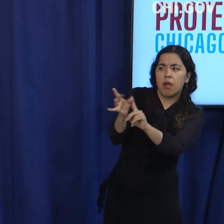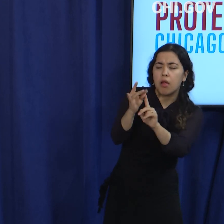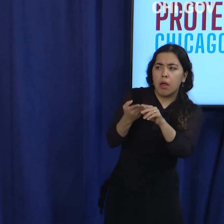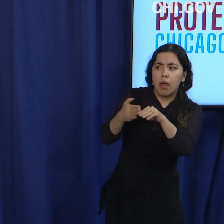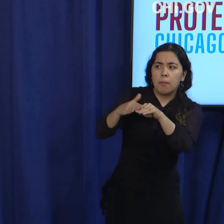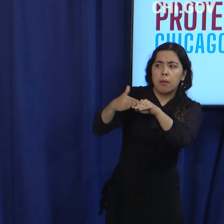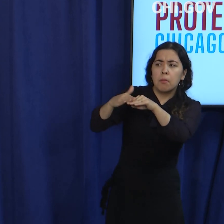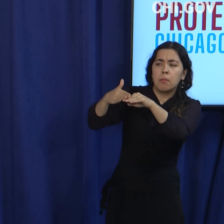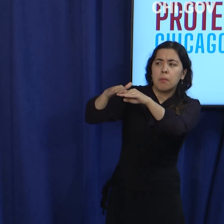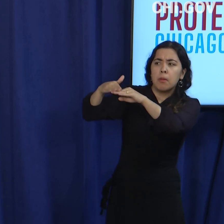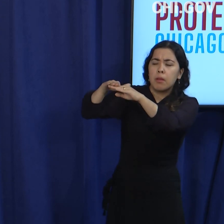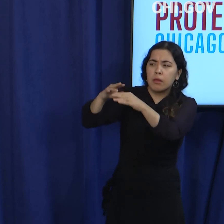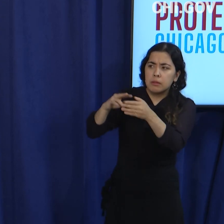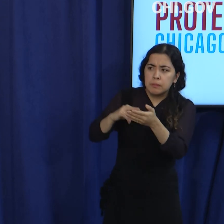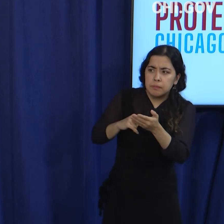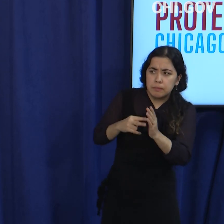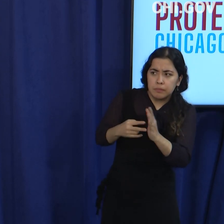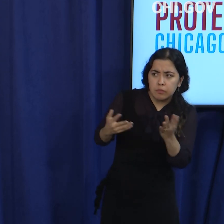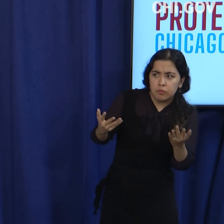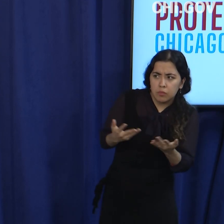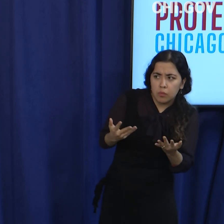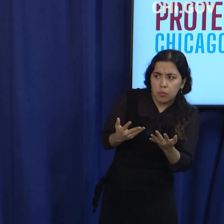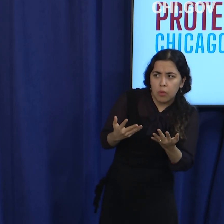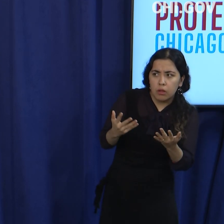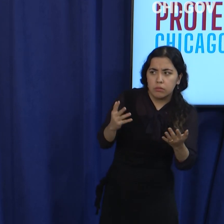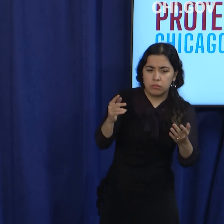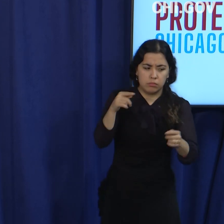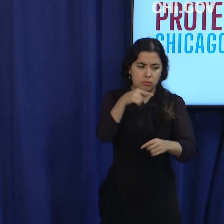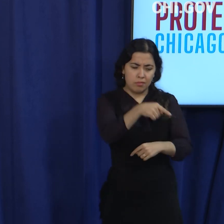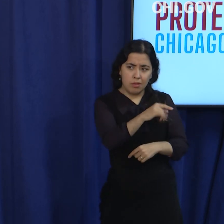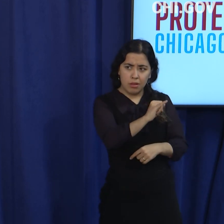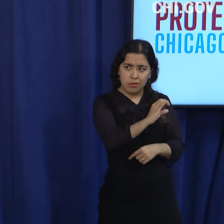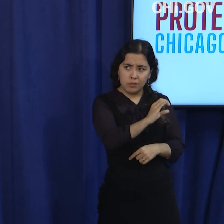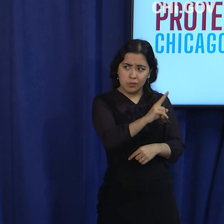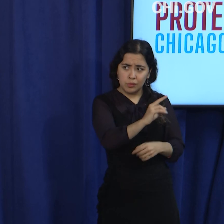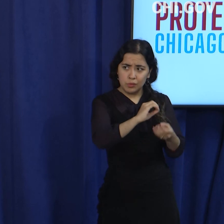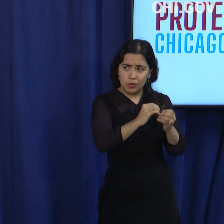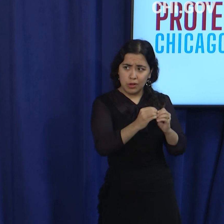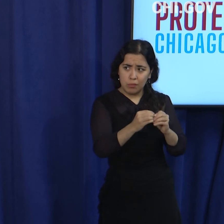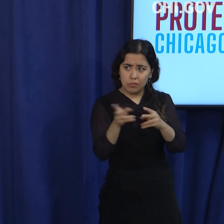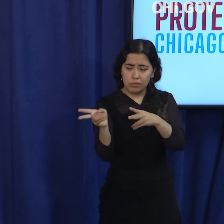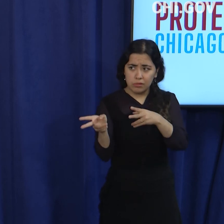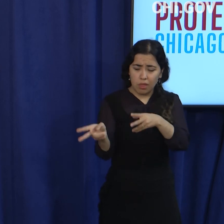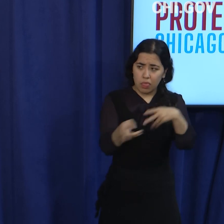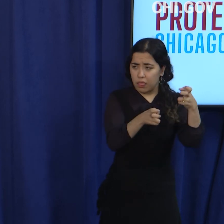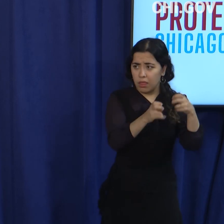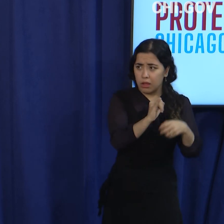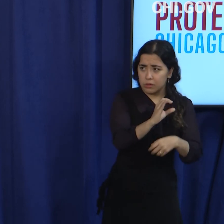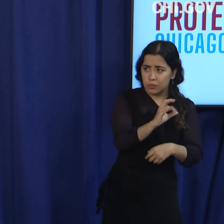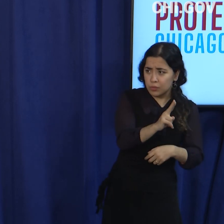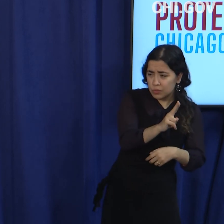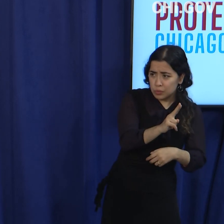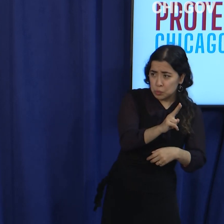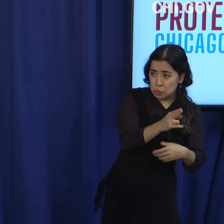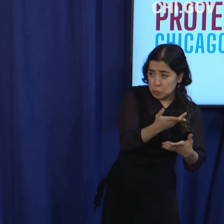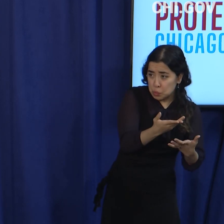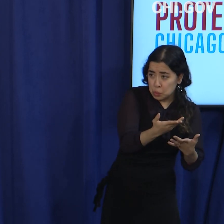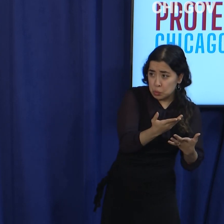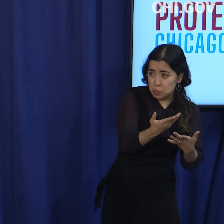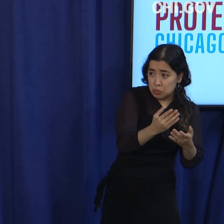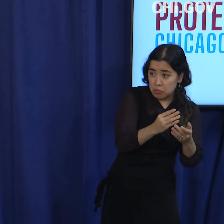pressure eased on ICU numbers? And do you have any explanation for the drop in available beds around November 19th?